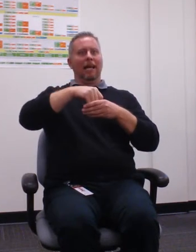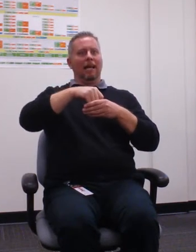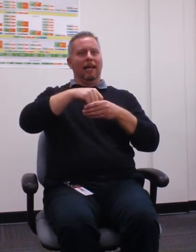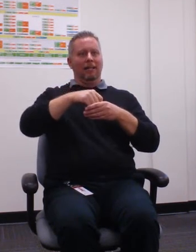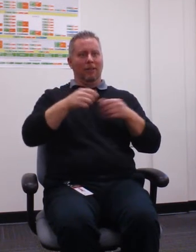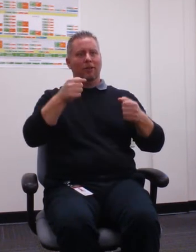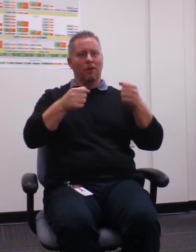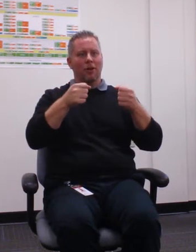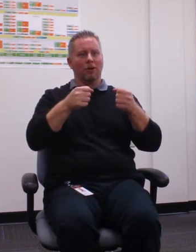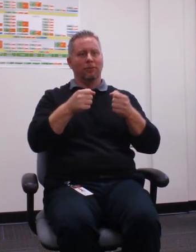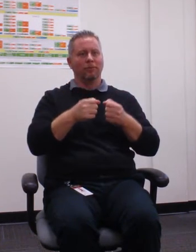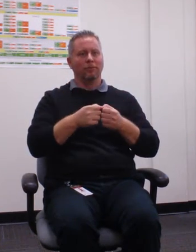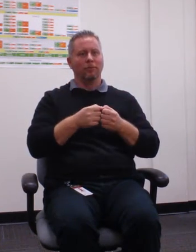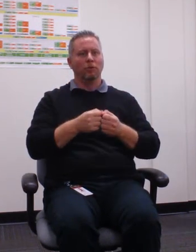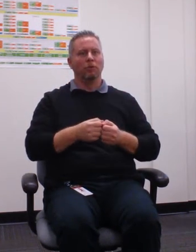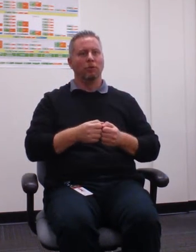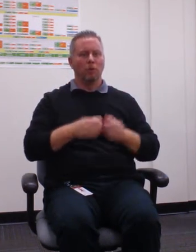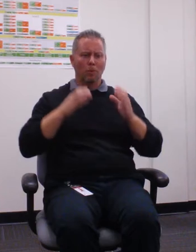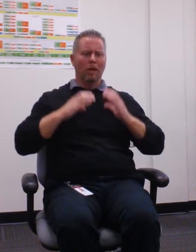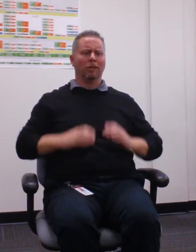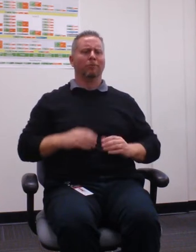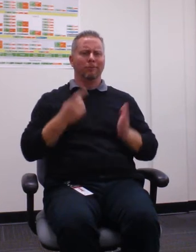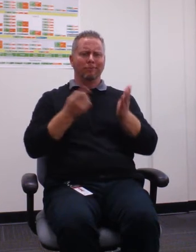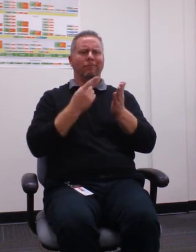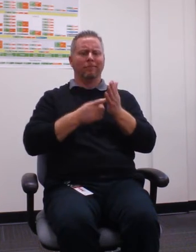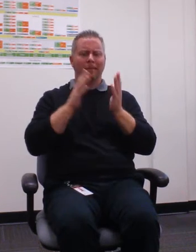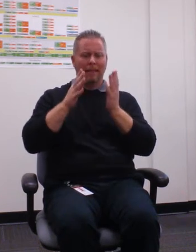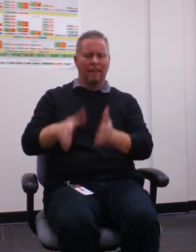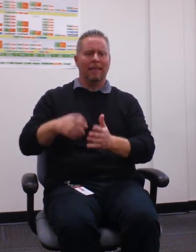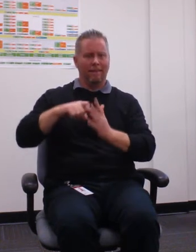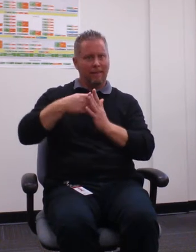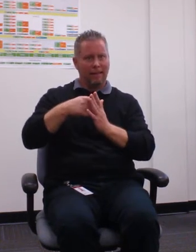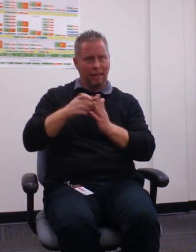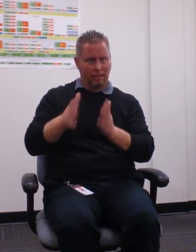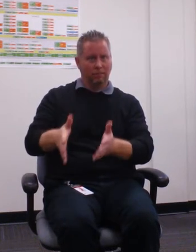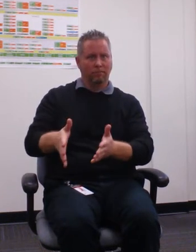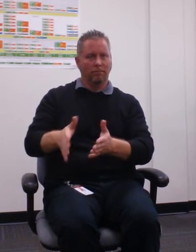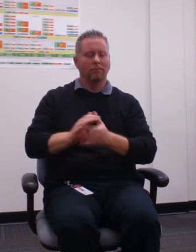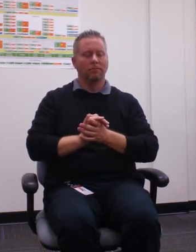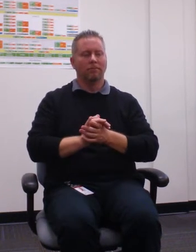So we have customers that will leave their keys in their car,